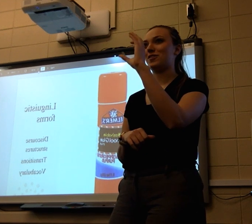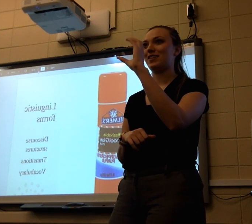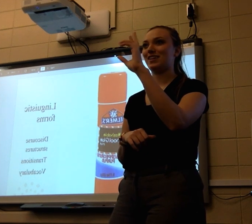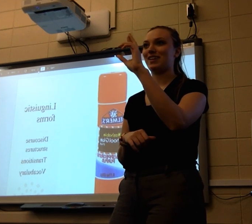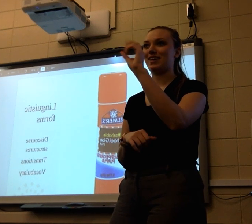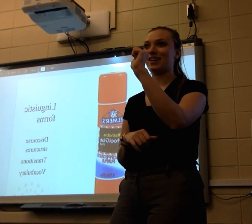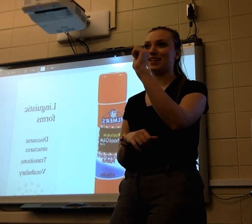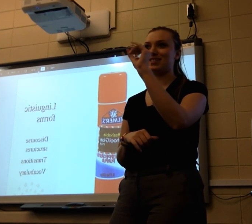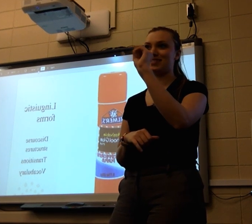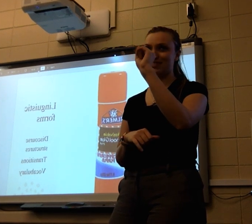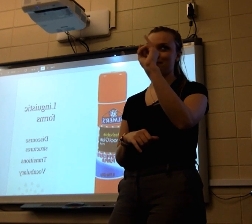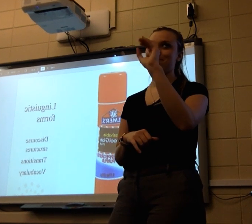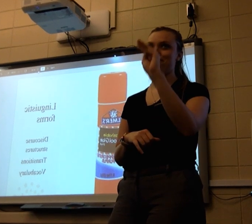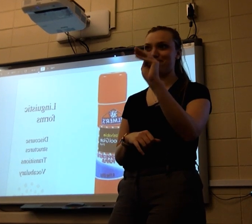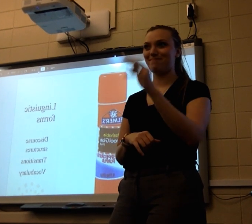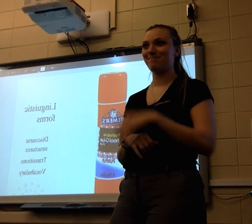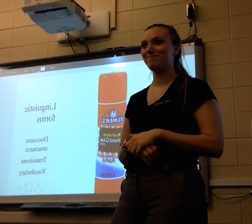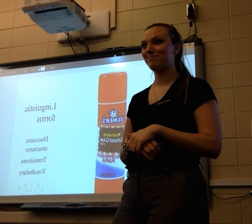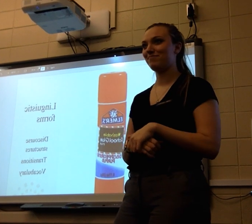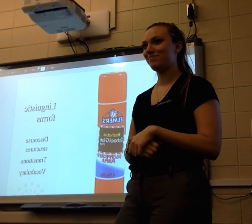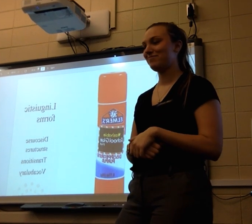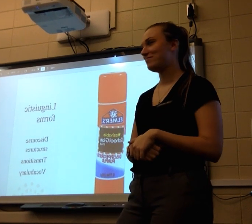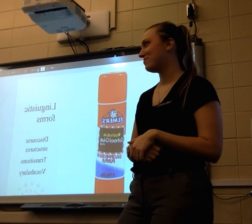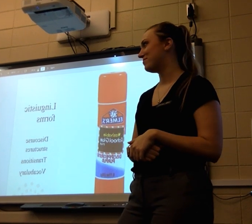Who's having fun now? Okay.